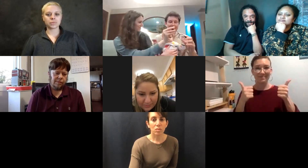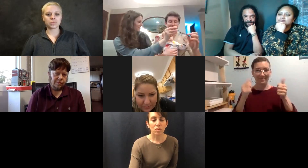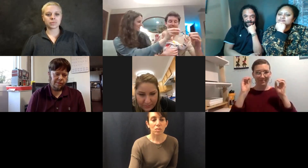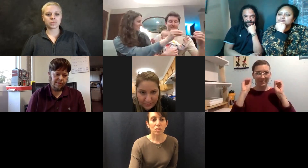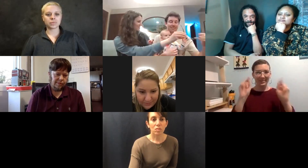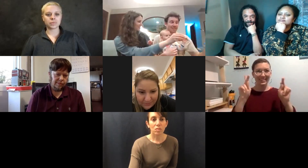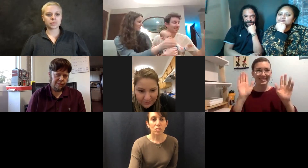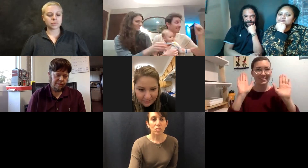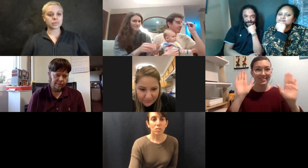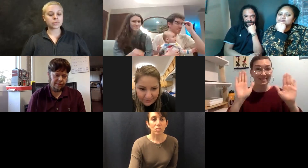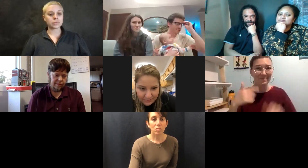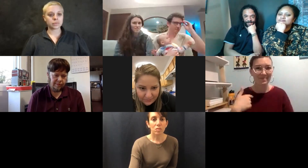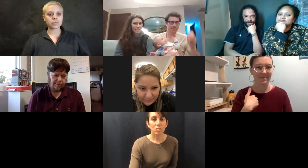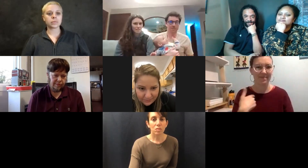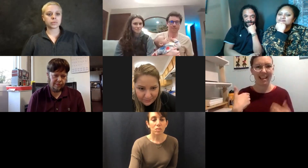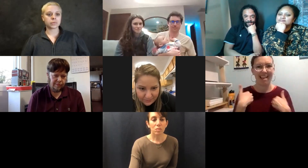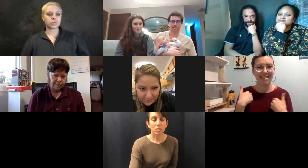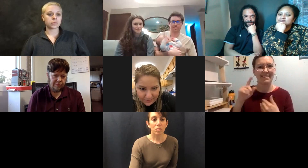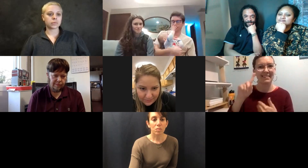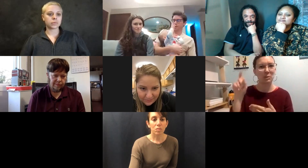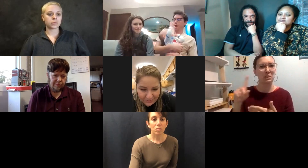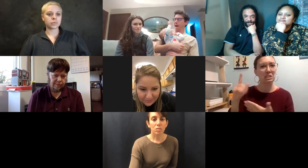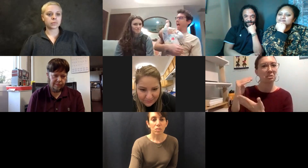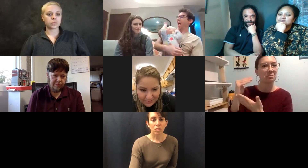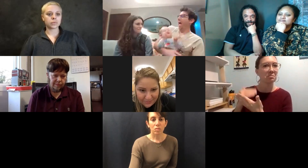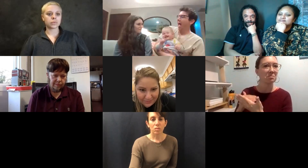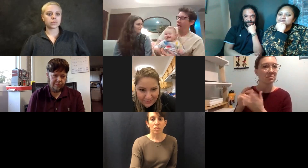Okay, I guess I'll go ahead and get started.